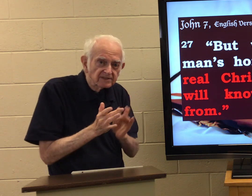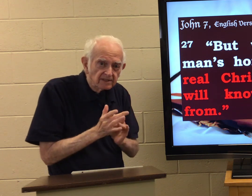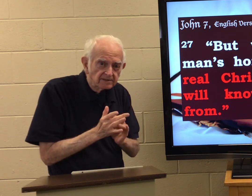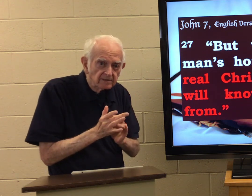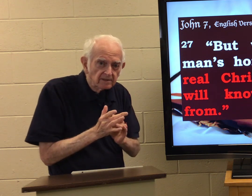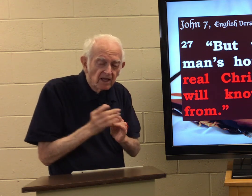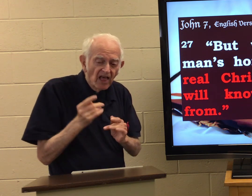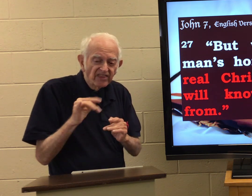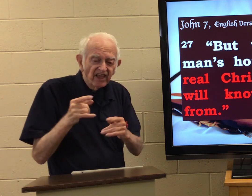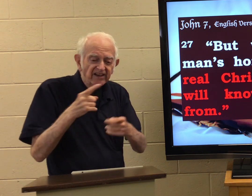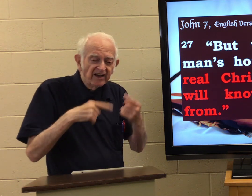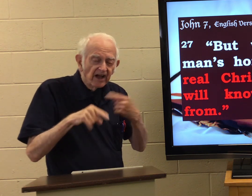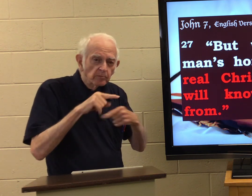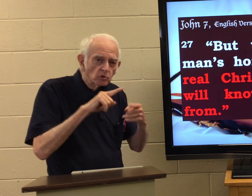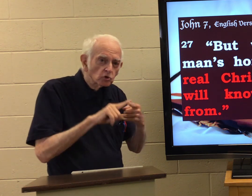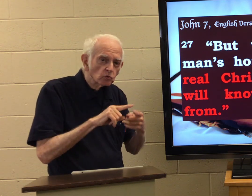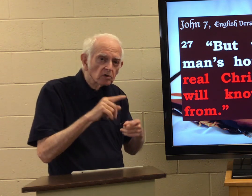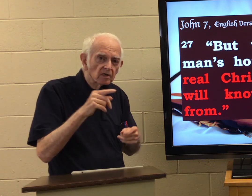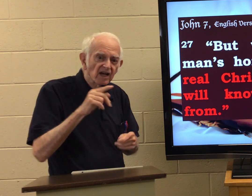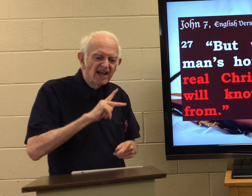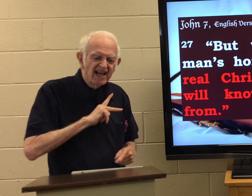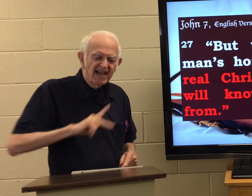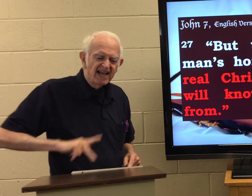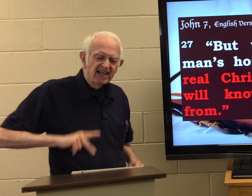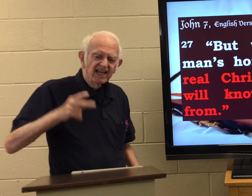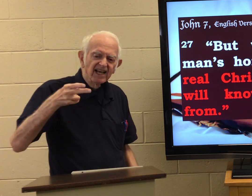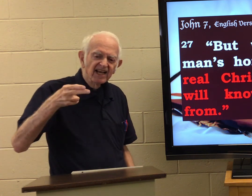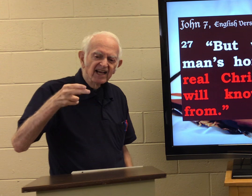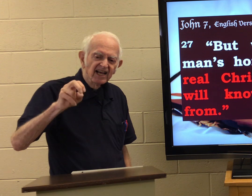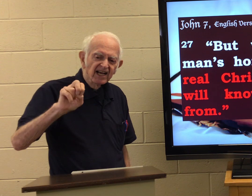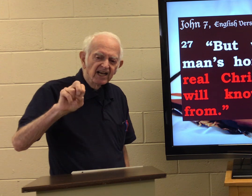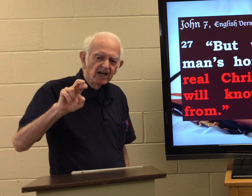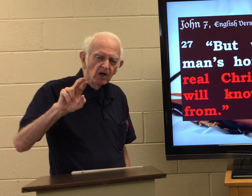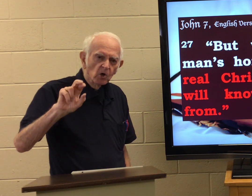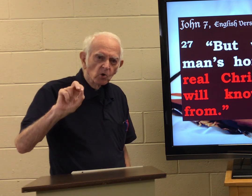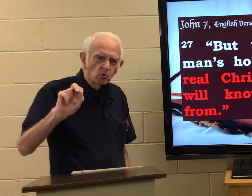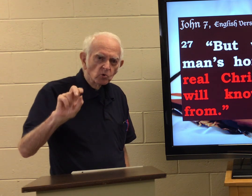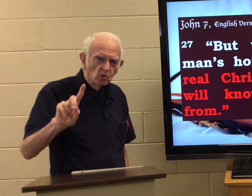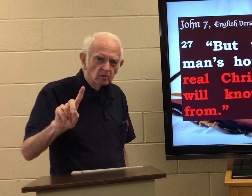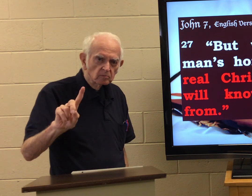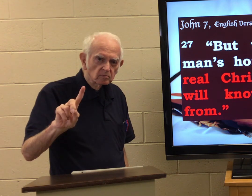Jesus, they came to King Herod.